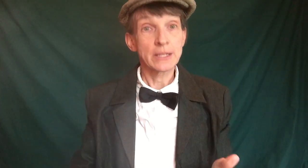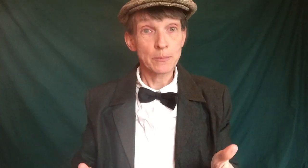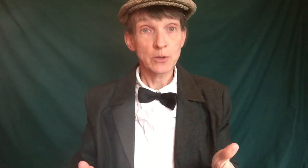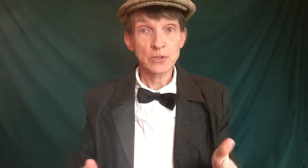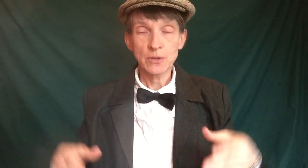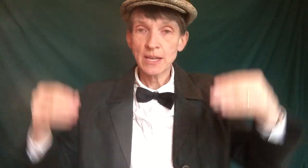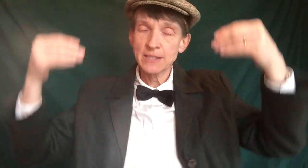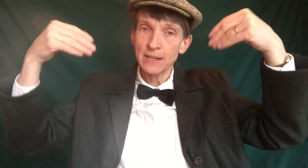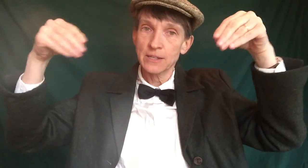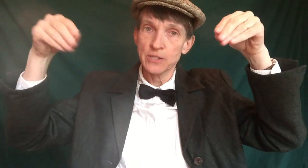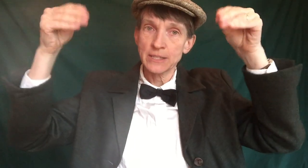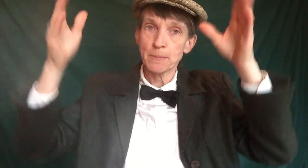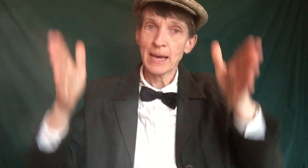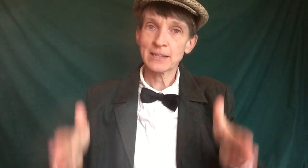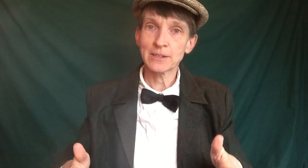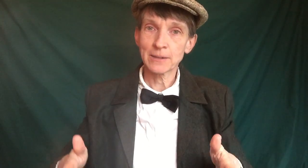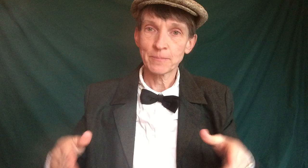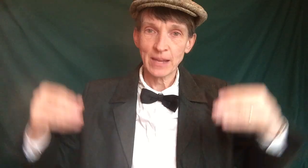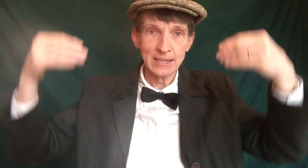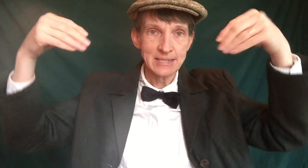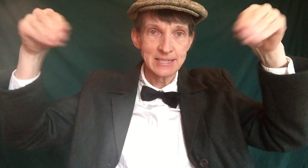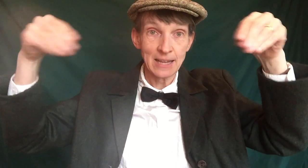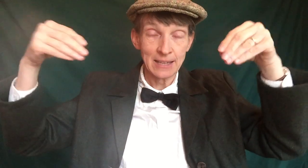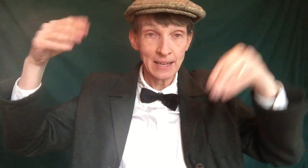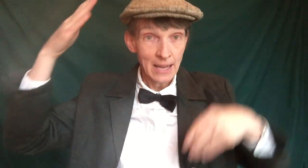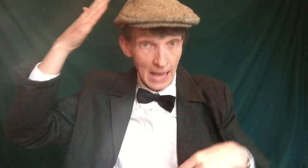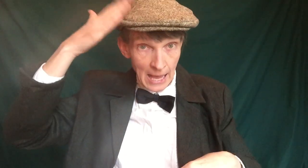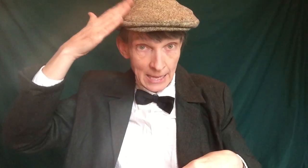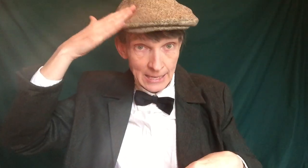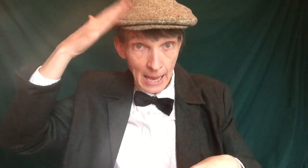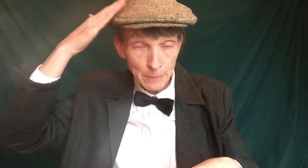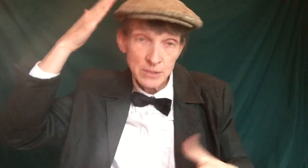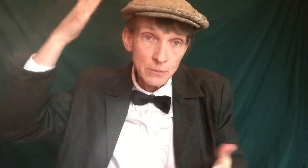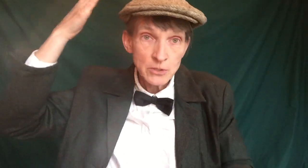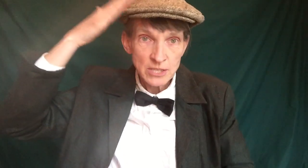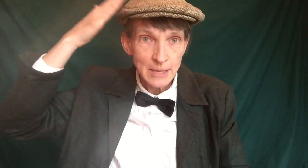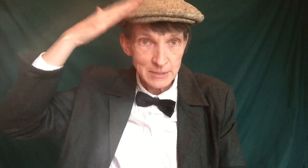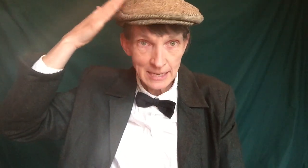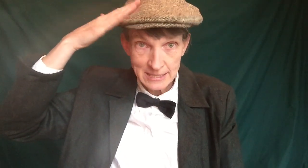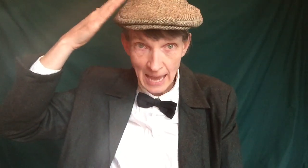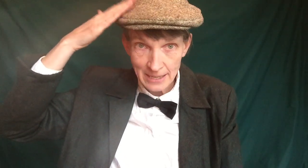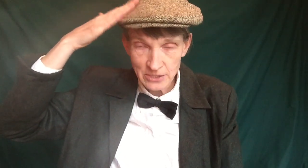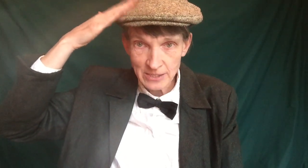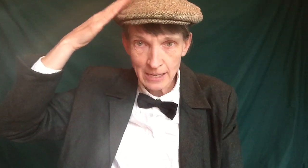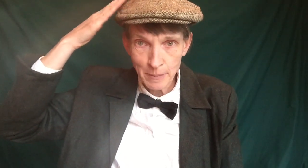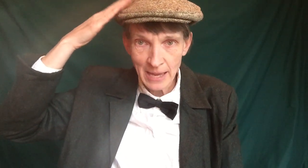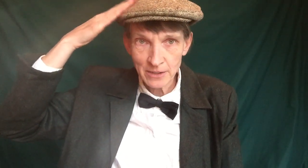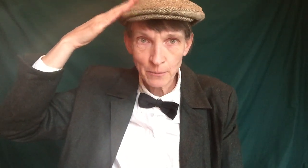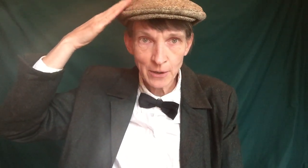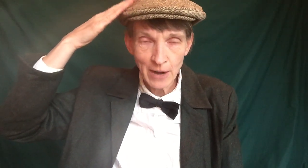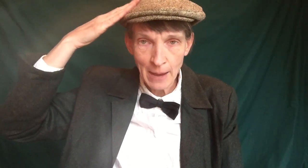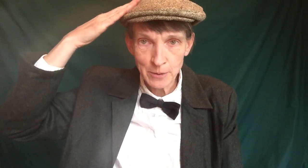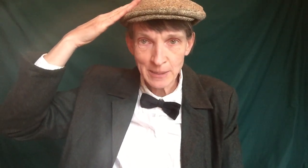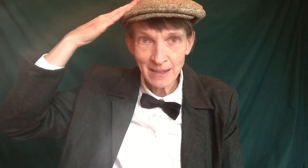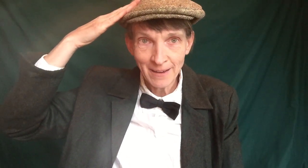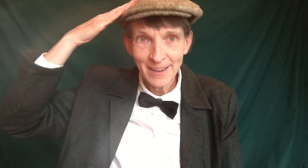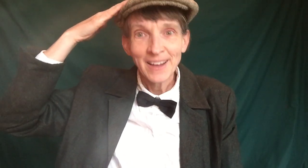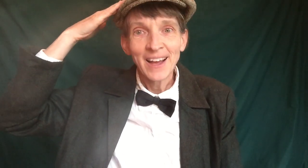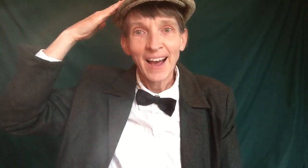it's a person who does it. So that's peddler. He's selling. And caps, we use the same sign as hat. You just kind of pat where your hat would be